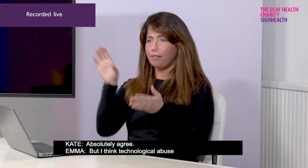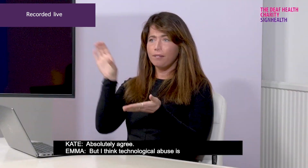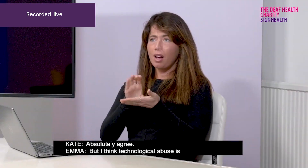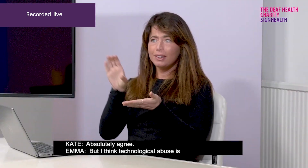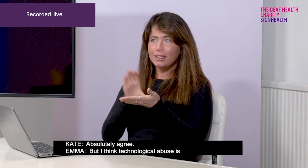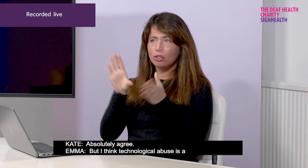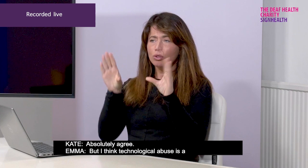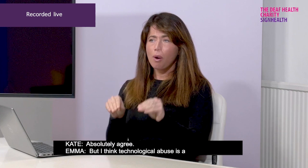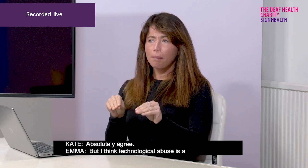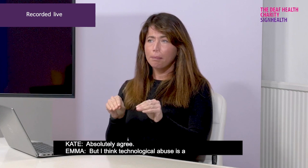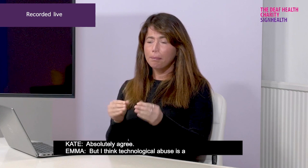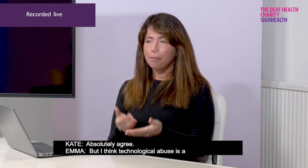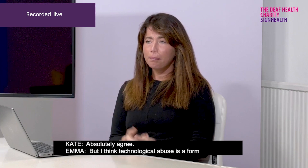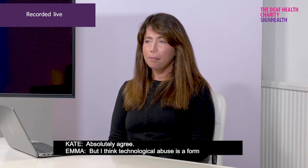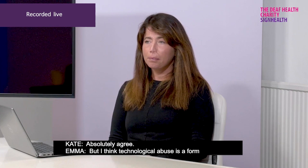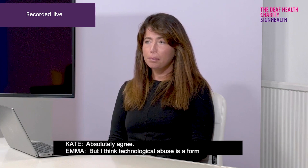So what happens if the funding stops?